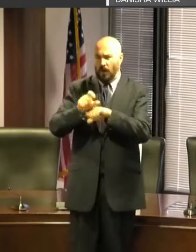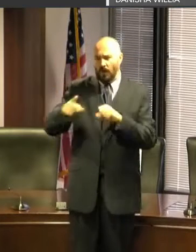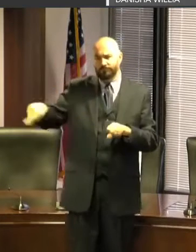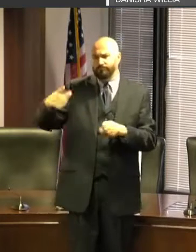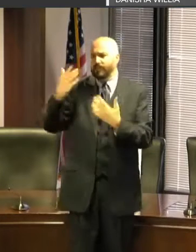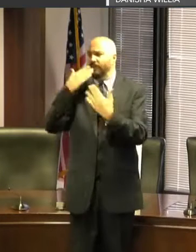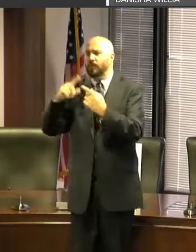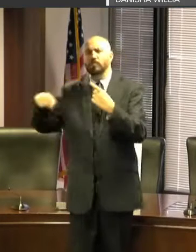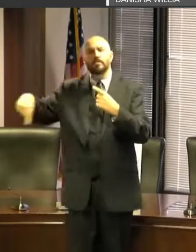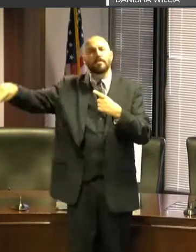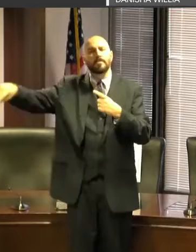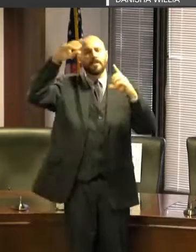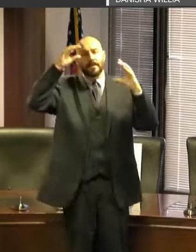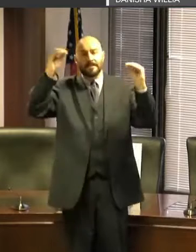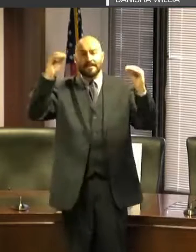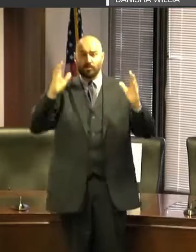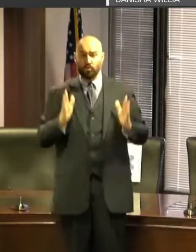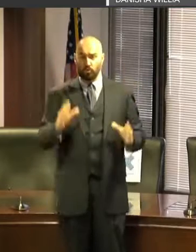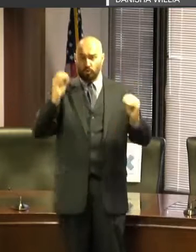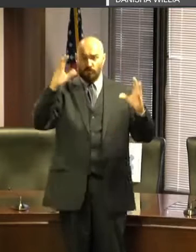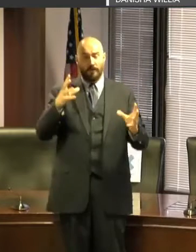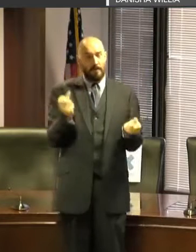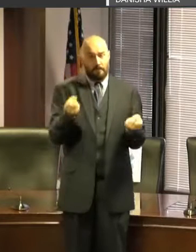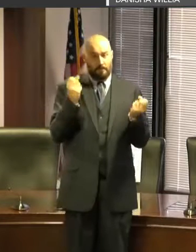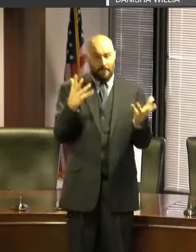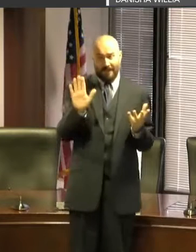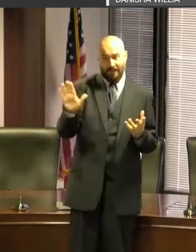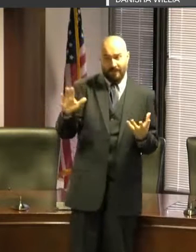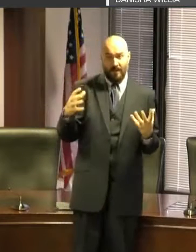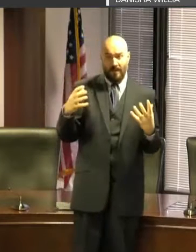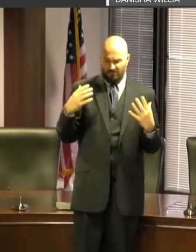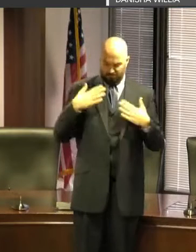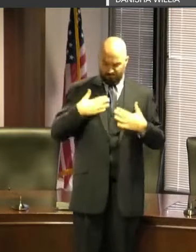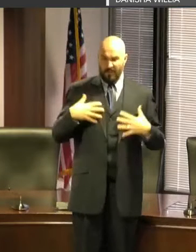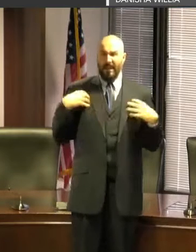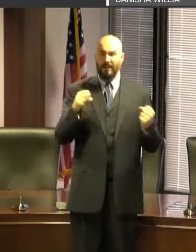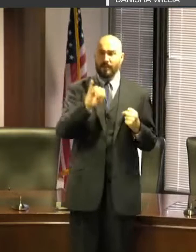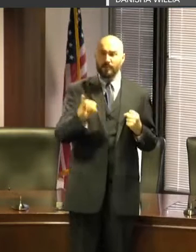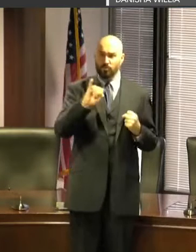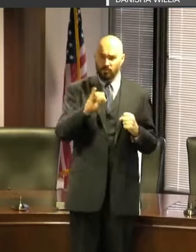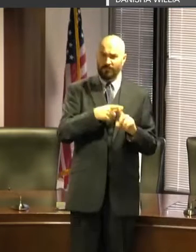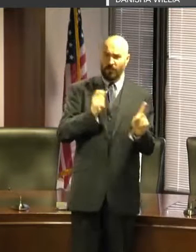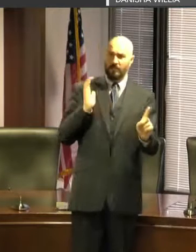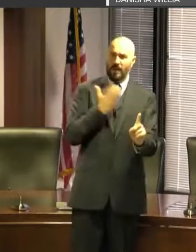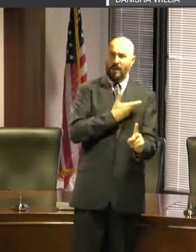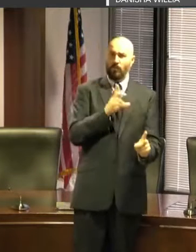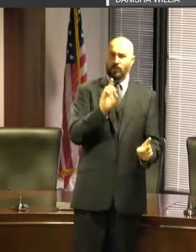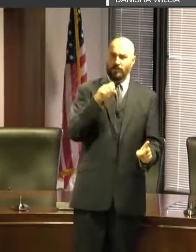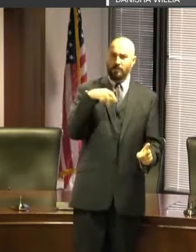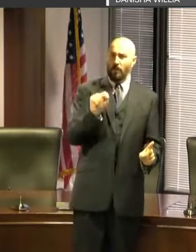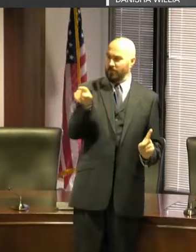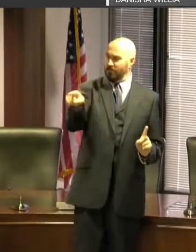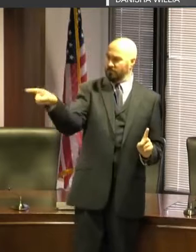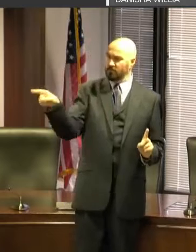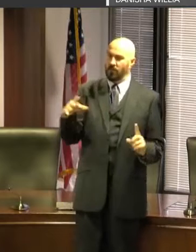teachers, many of whom get their health insurance through our department. And so We have a special bond and relationship